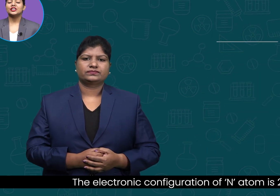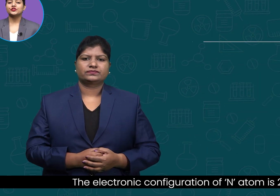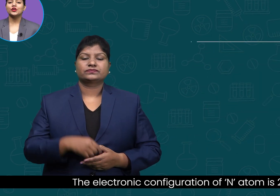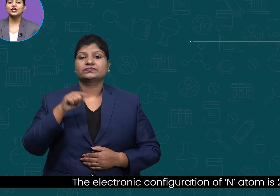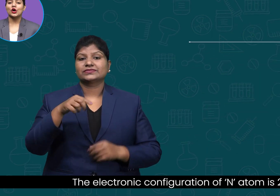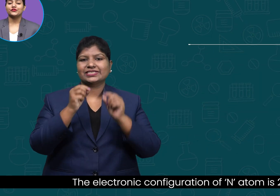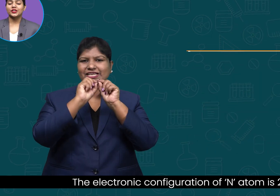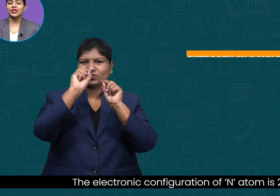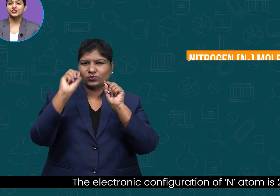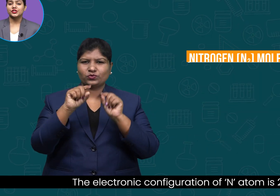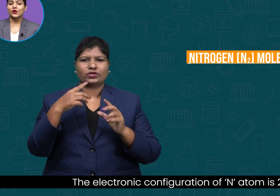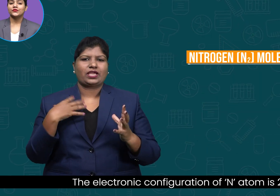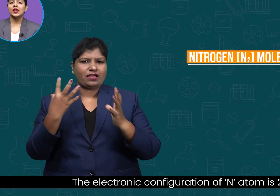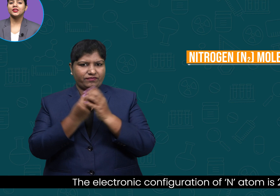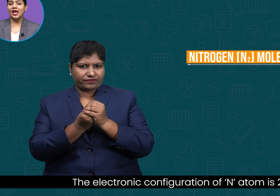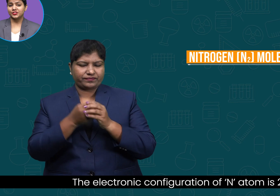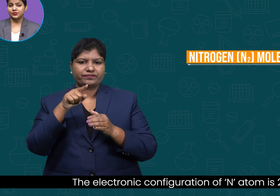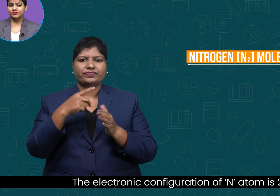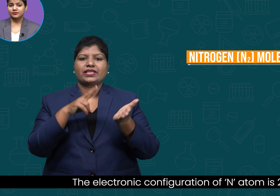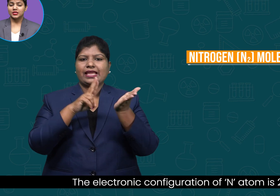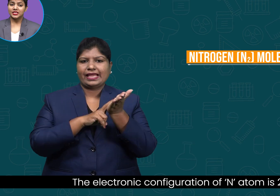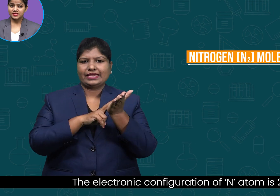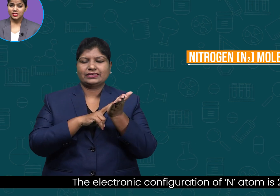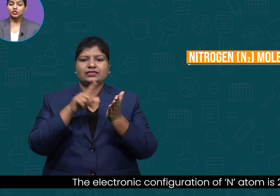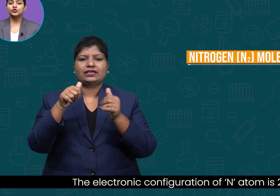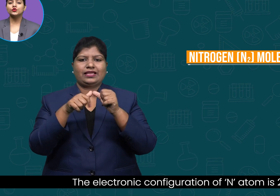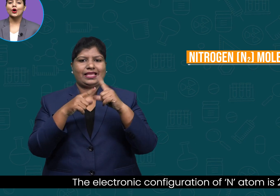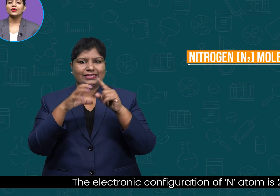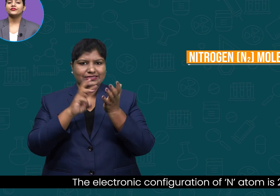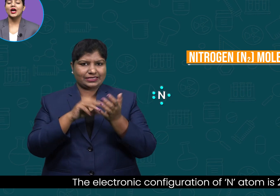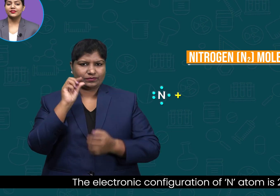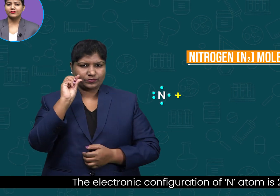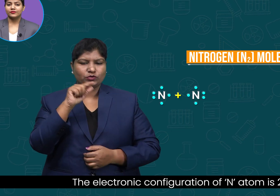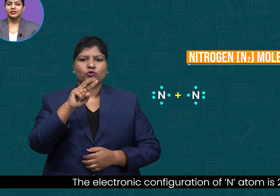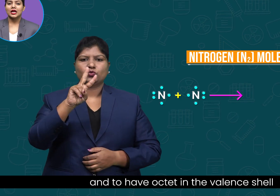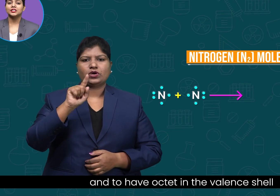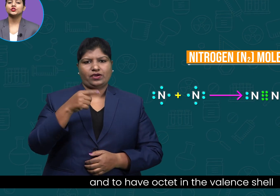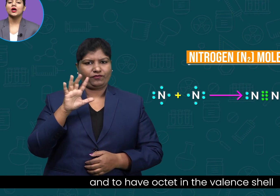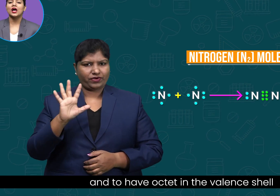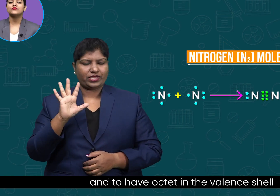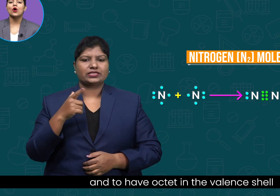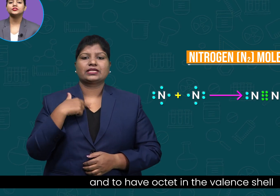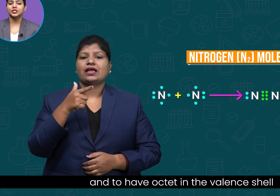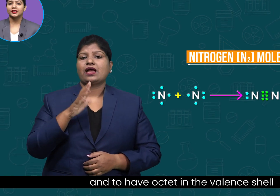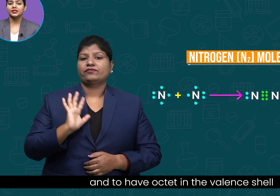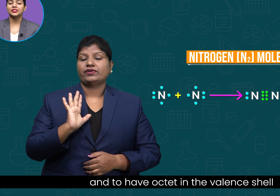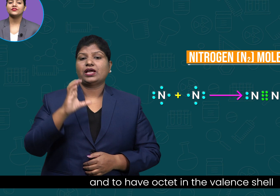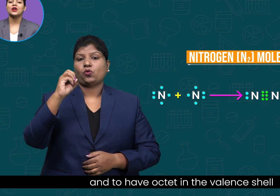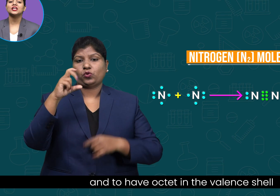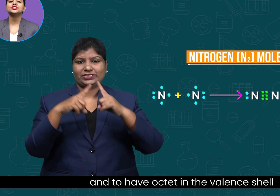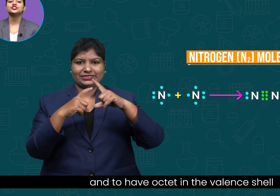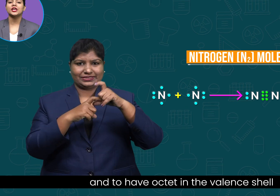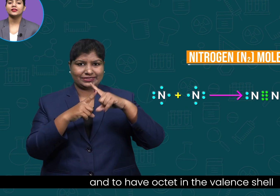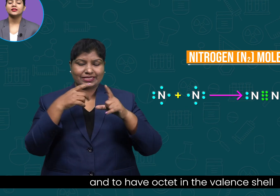The electronic configuration of an atom is 2,5, and to have octet in